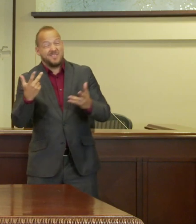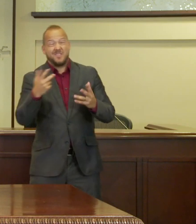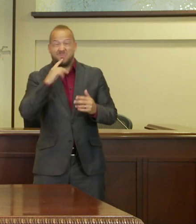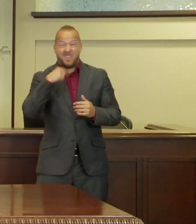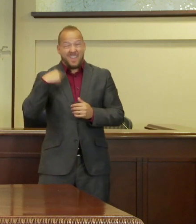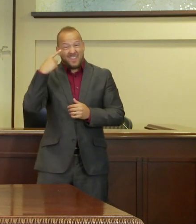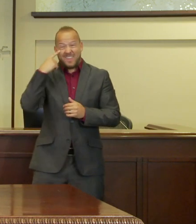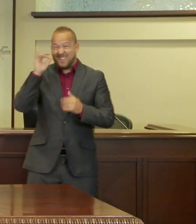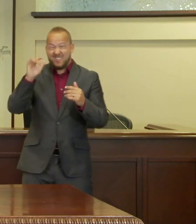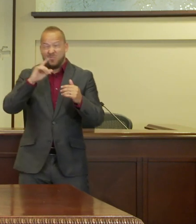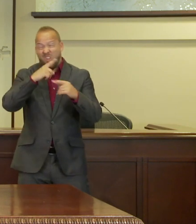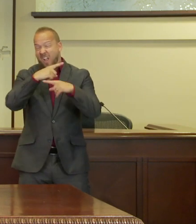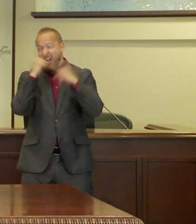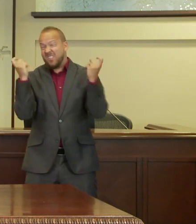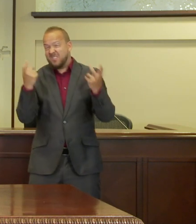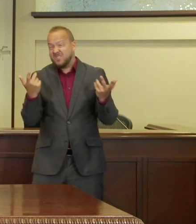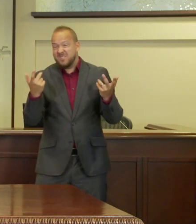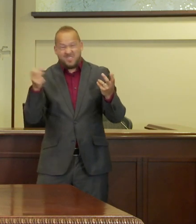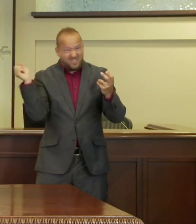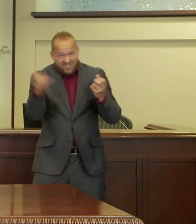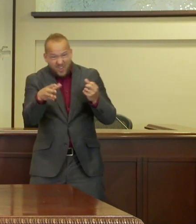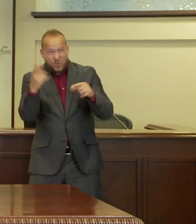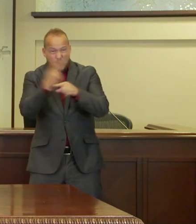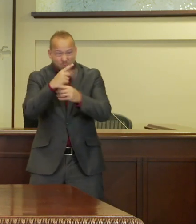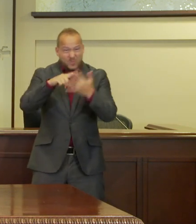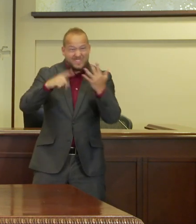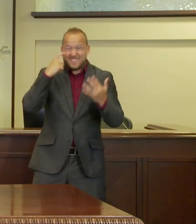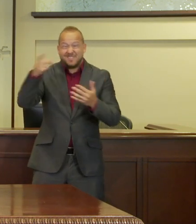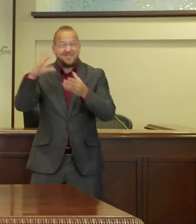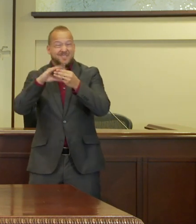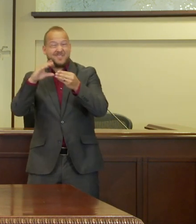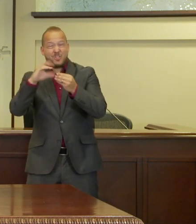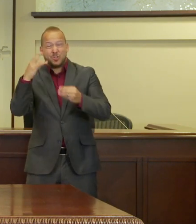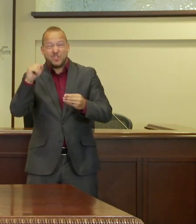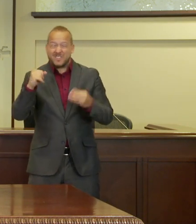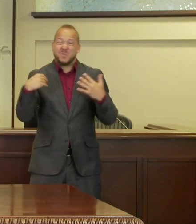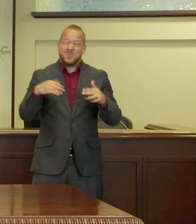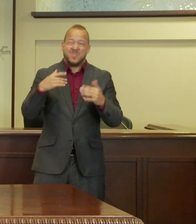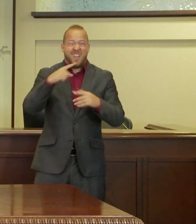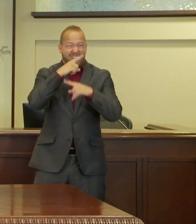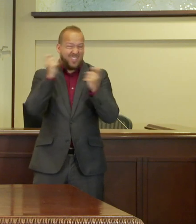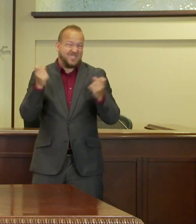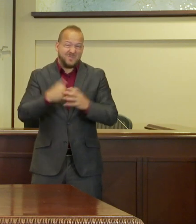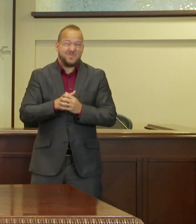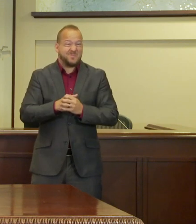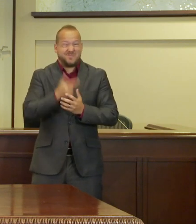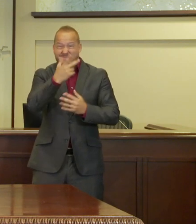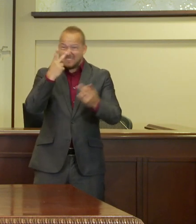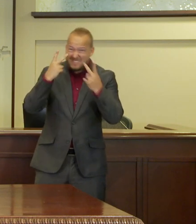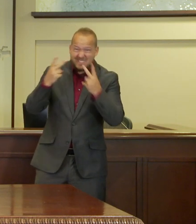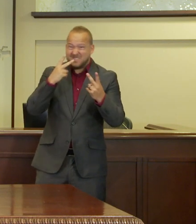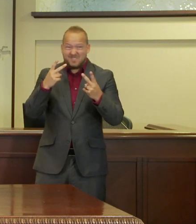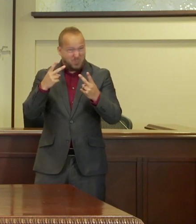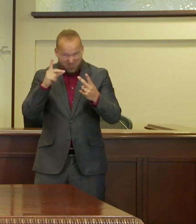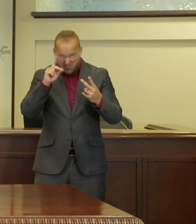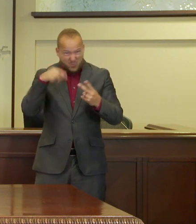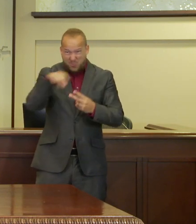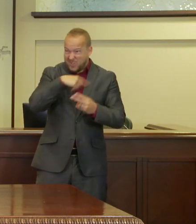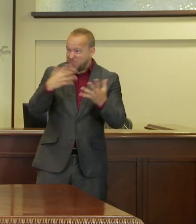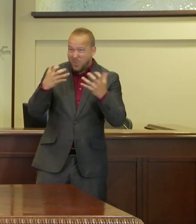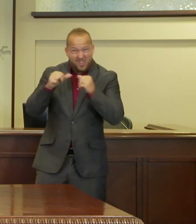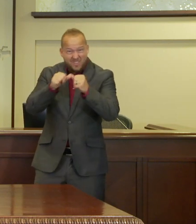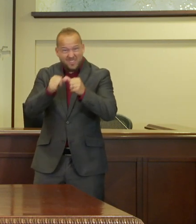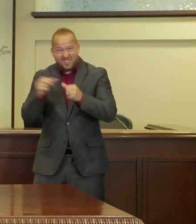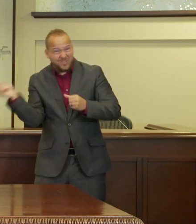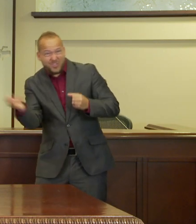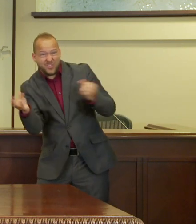ugly. And nobody who knows this community wants to see that. But I want to be clear, neither do the